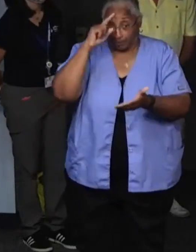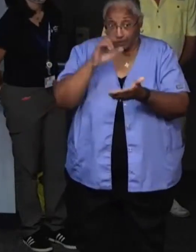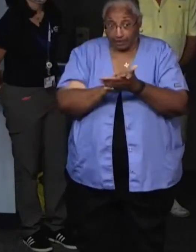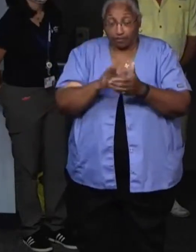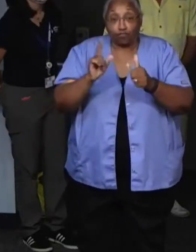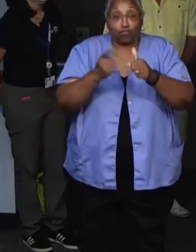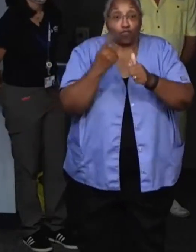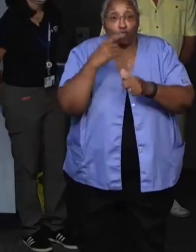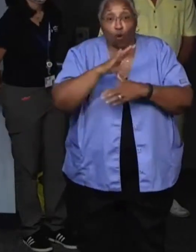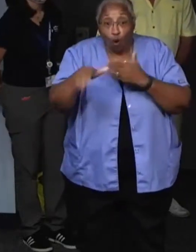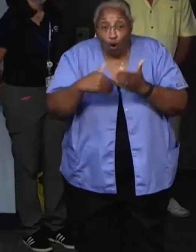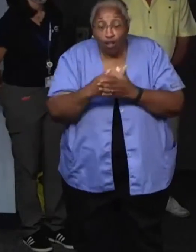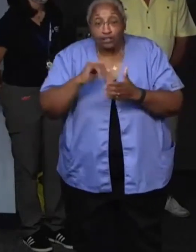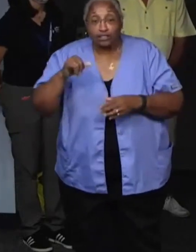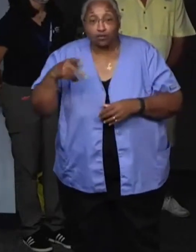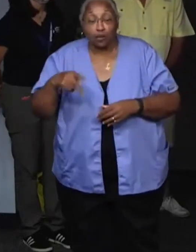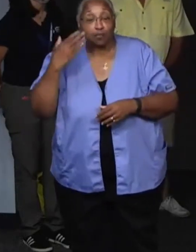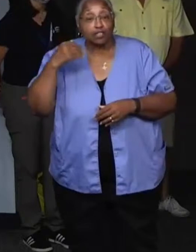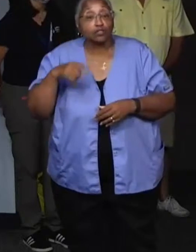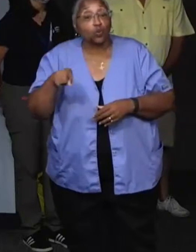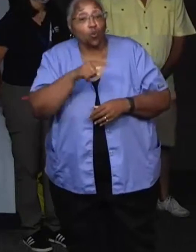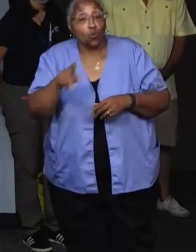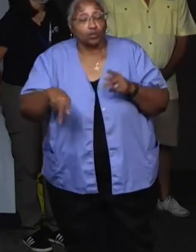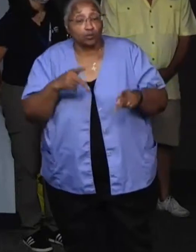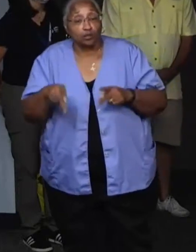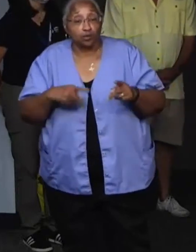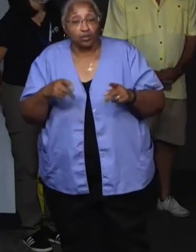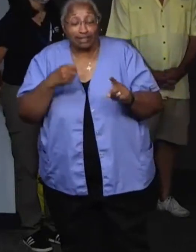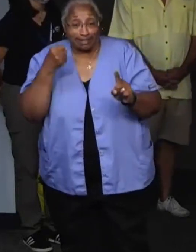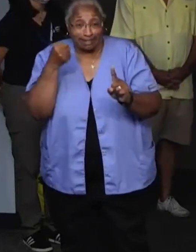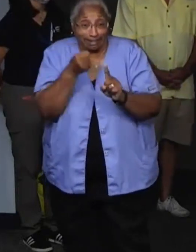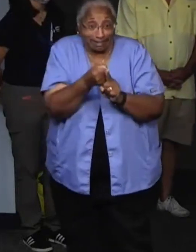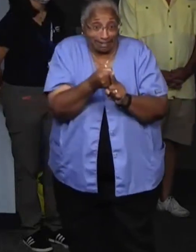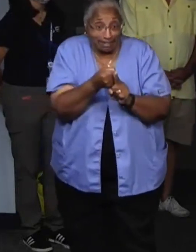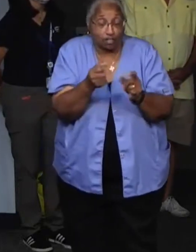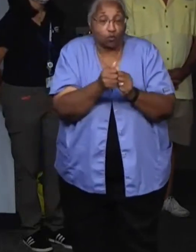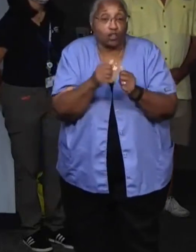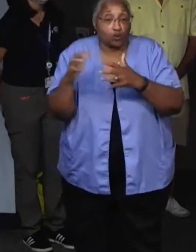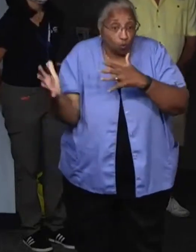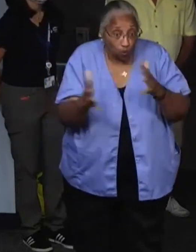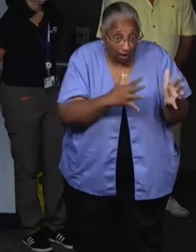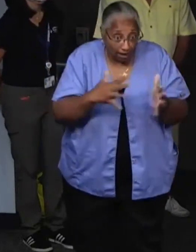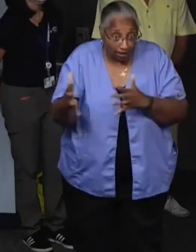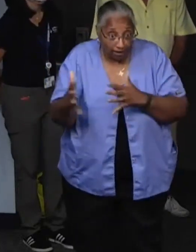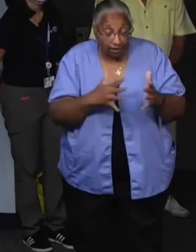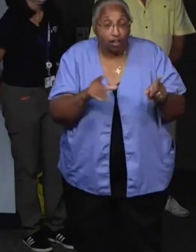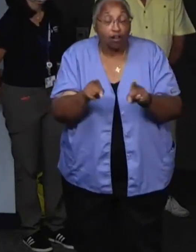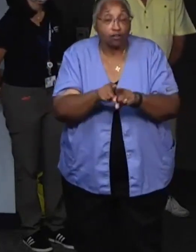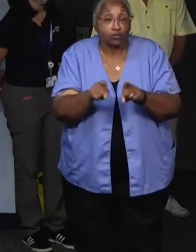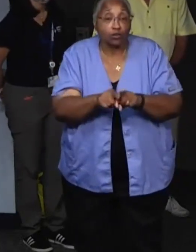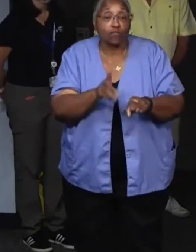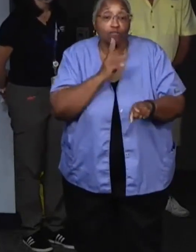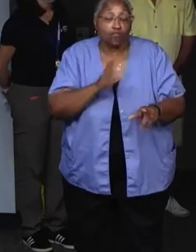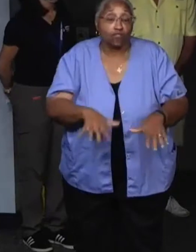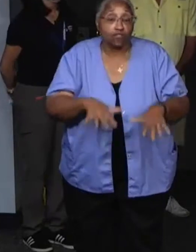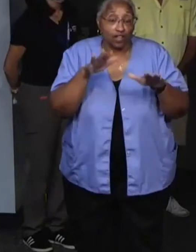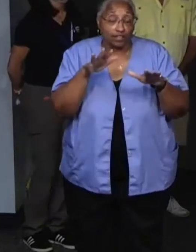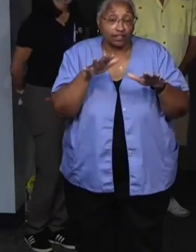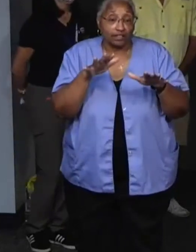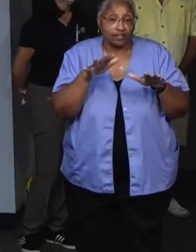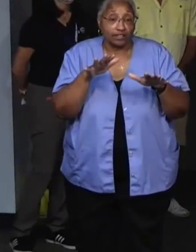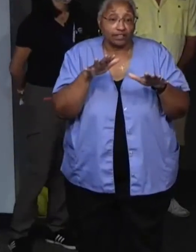Jefferson Parish, because those people not only were hit by wind, strong wind, they were flooded, and on top of